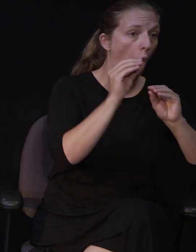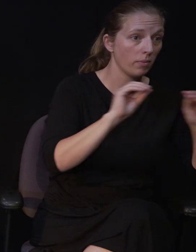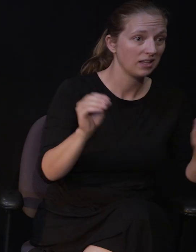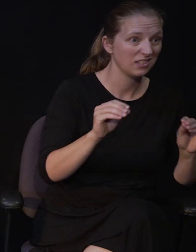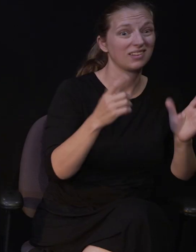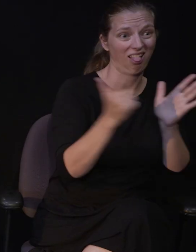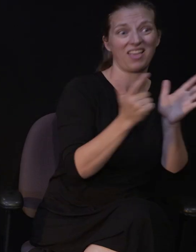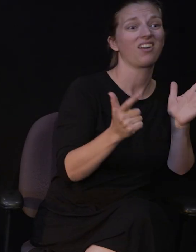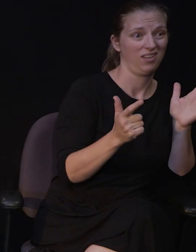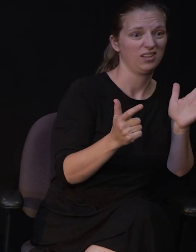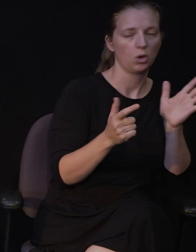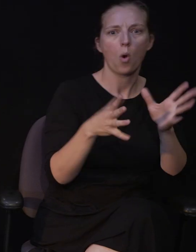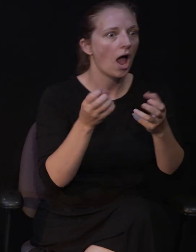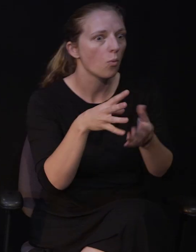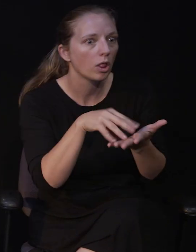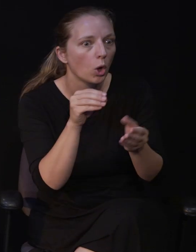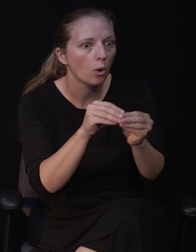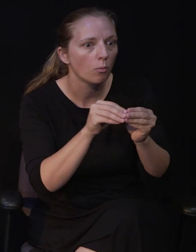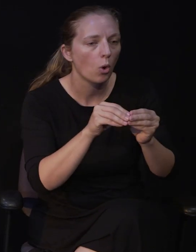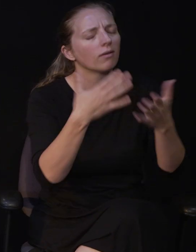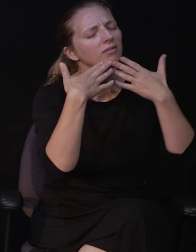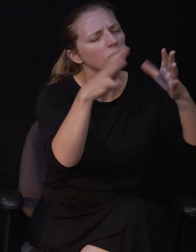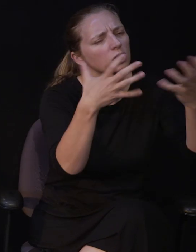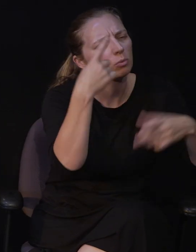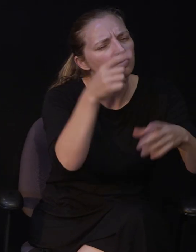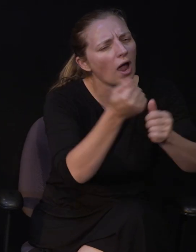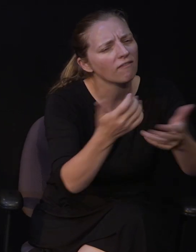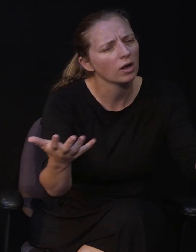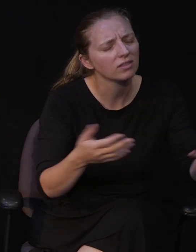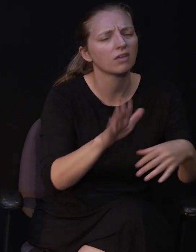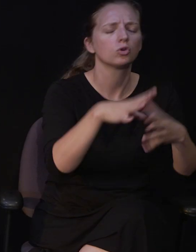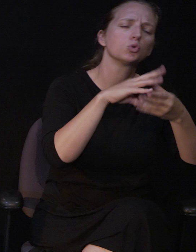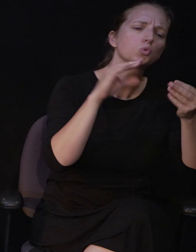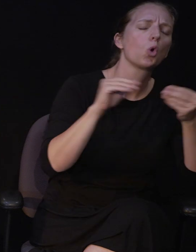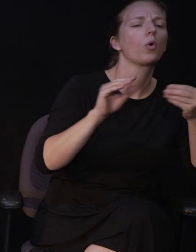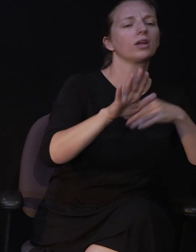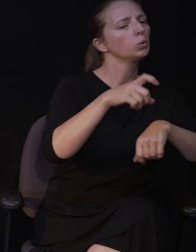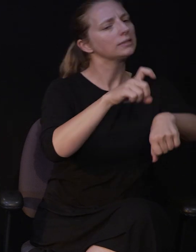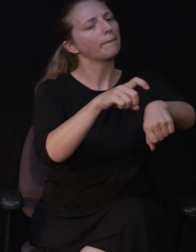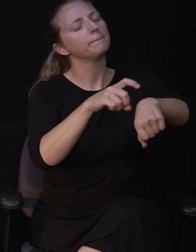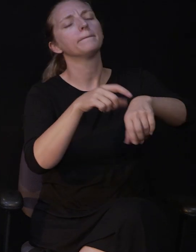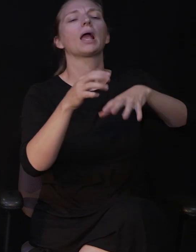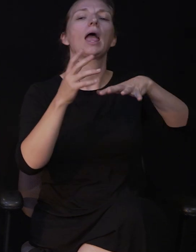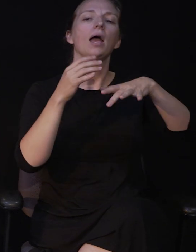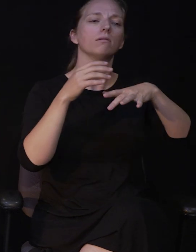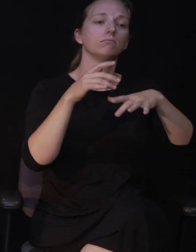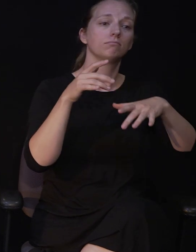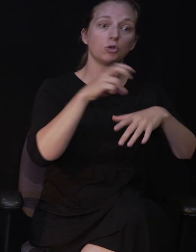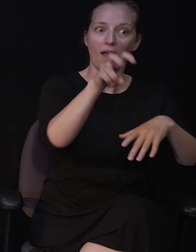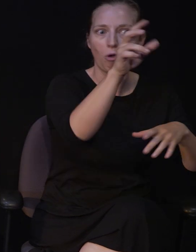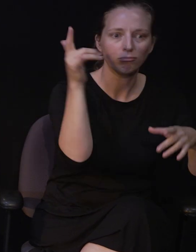Rabbit hole! Rabbit hole, yeah. Thank you so much for everything, for the sentiment and for your time and